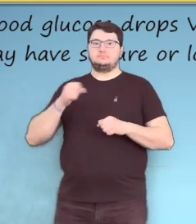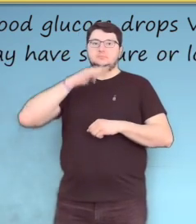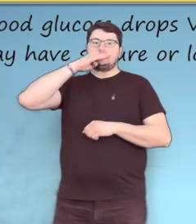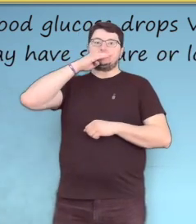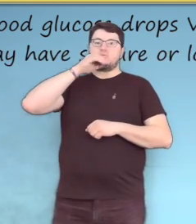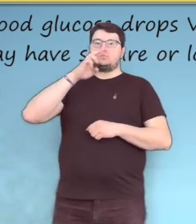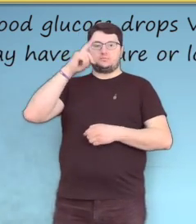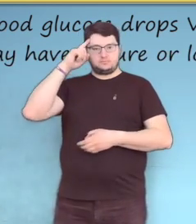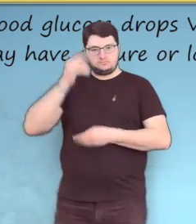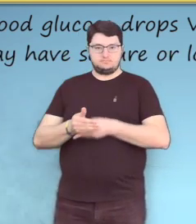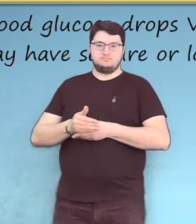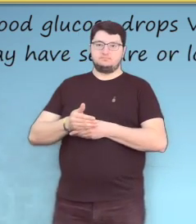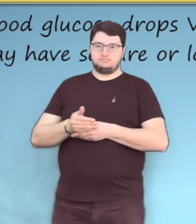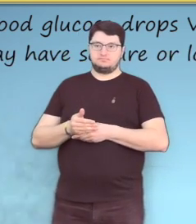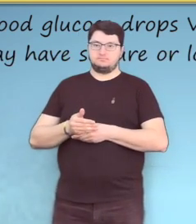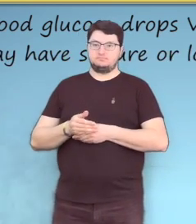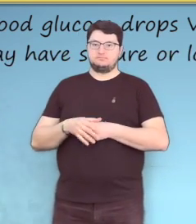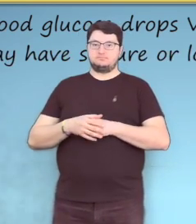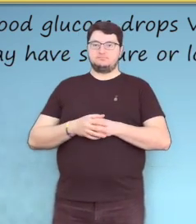seizure or lose consciousness.